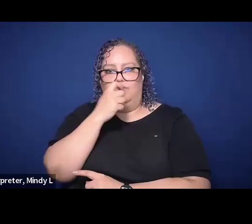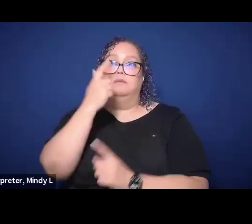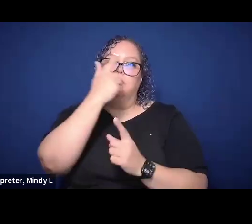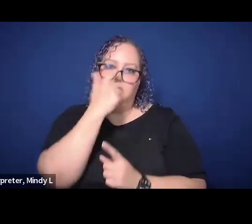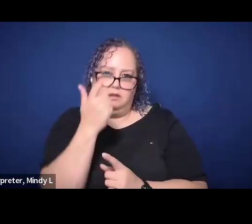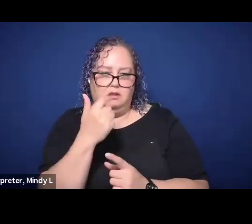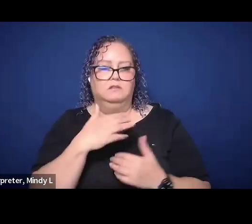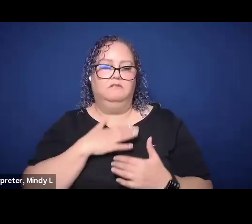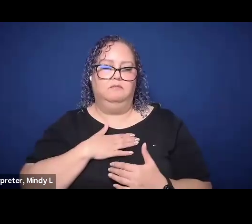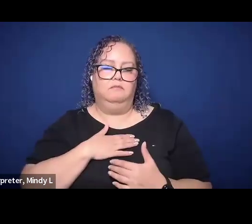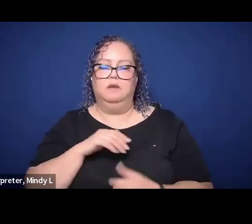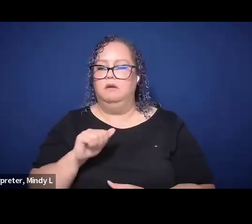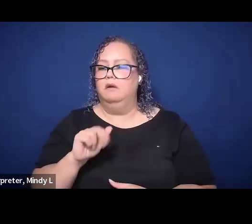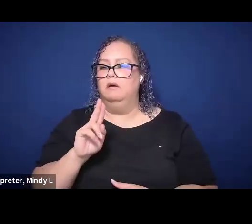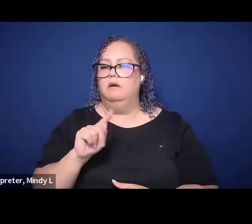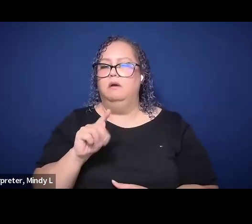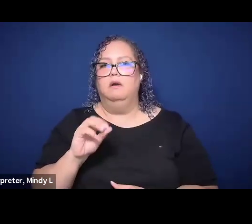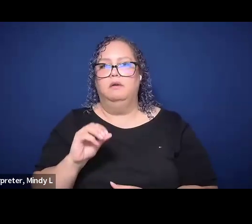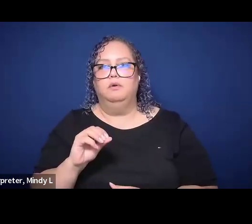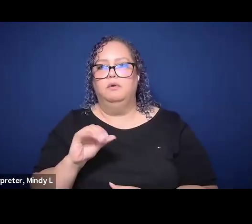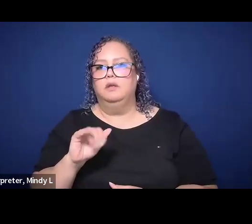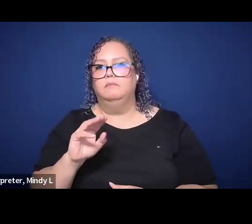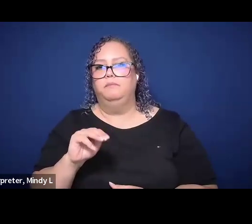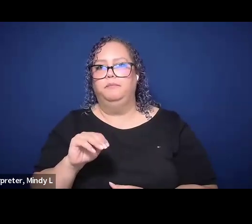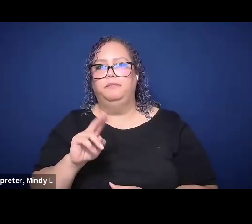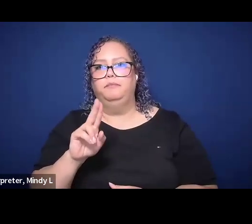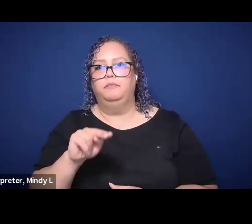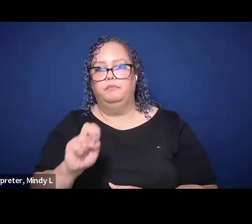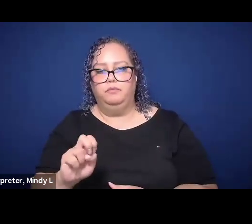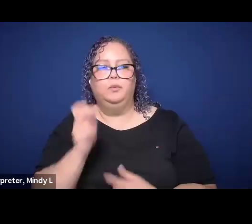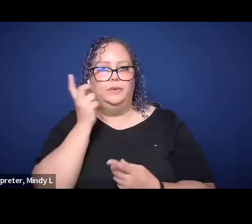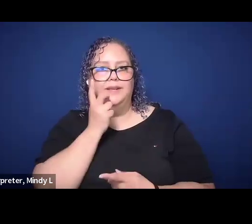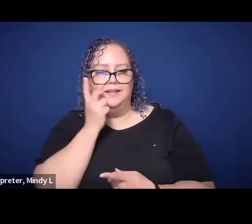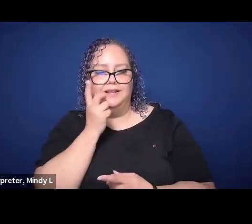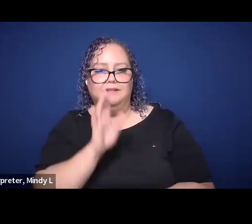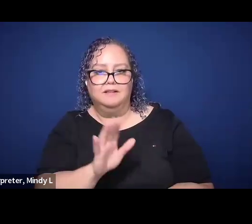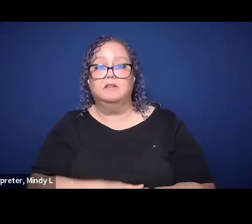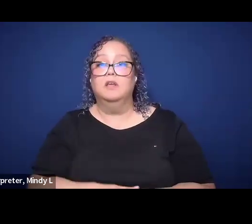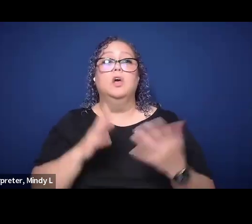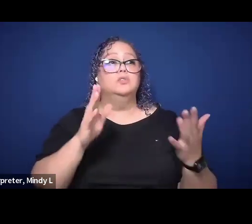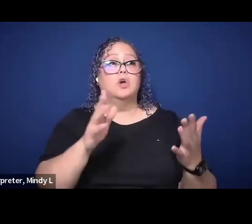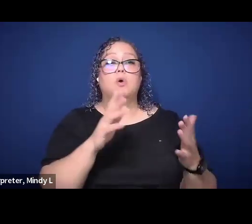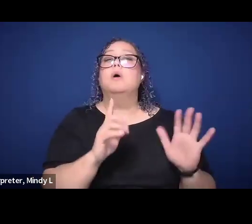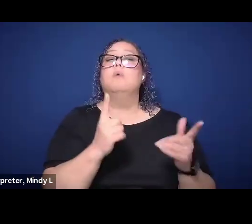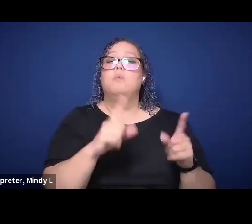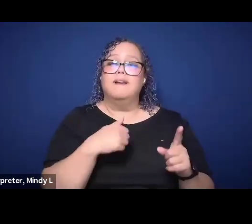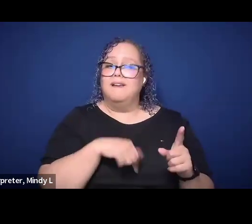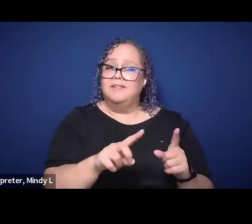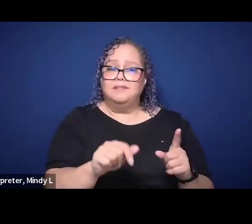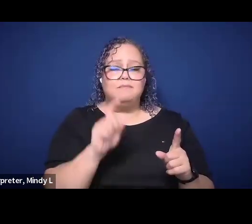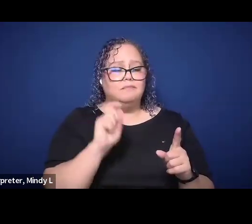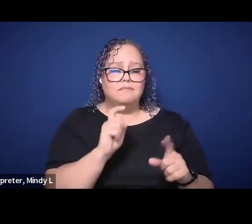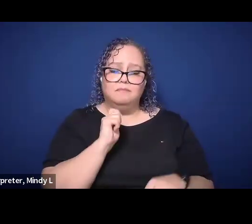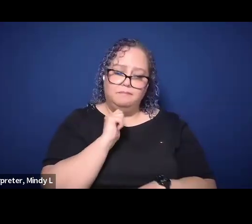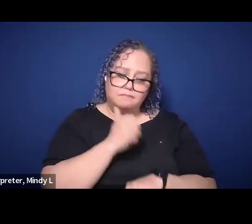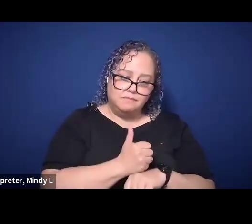to thinking of time as an entrepreneur with a disability, we have to start with our non-negotiables and we have to build those in